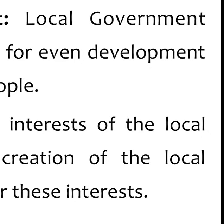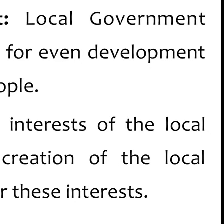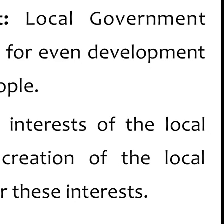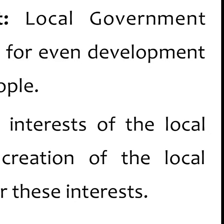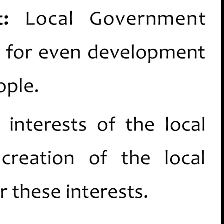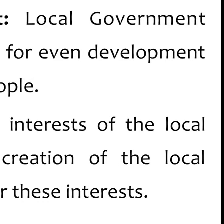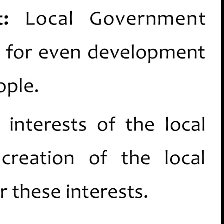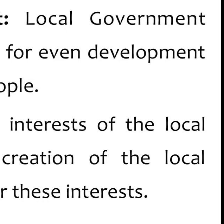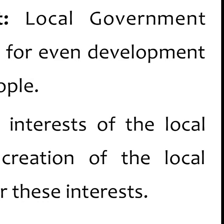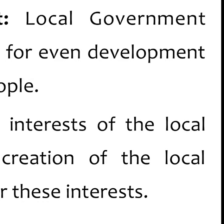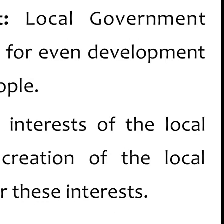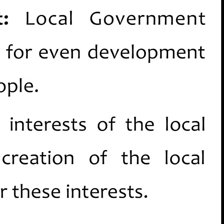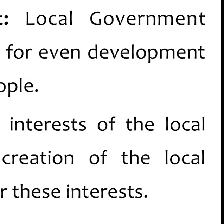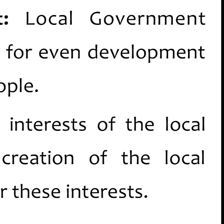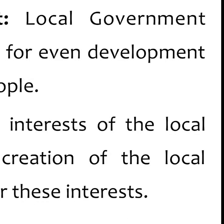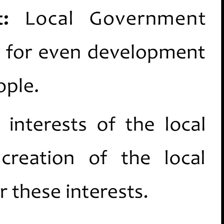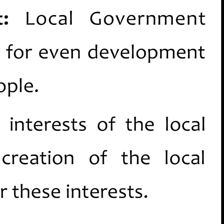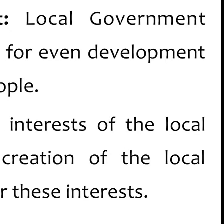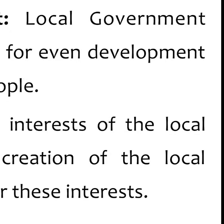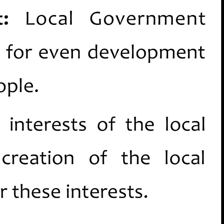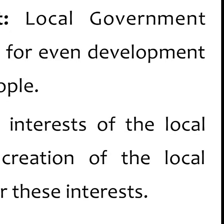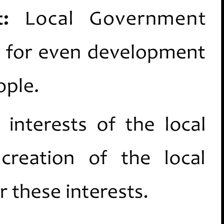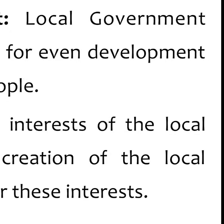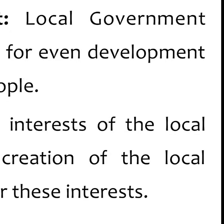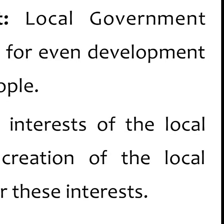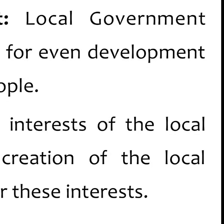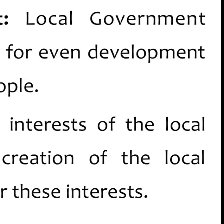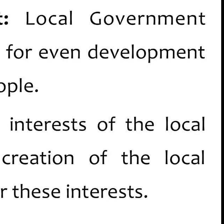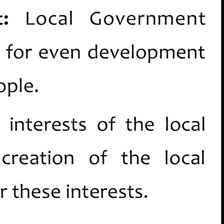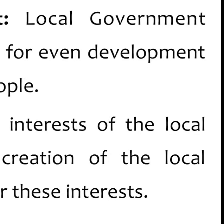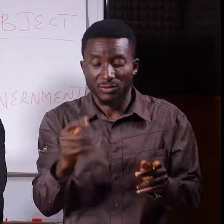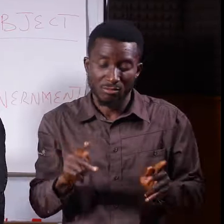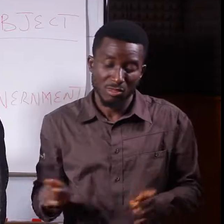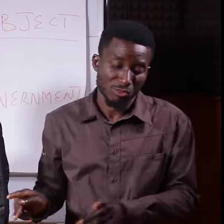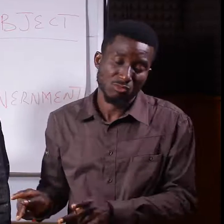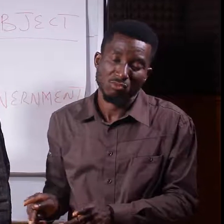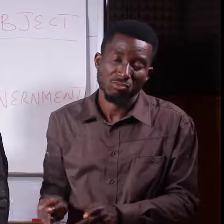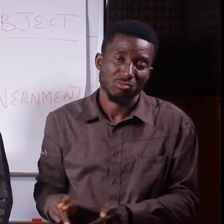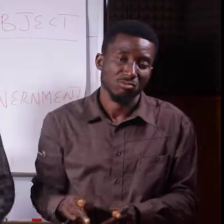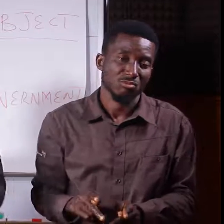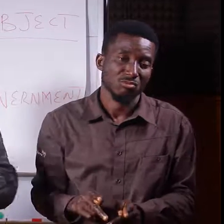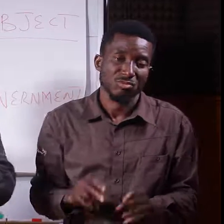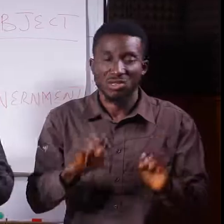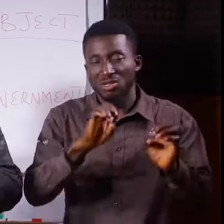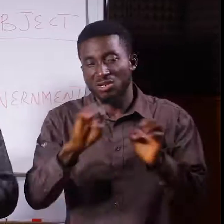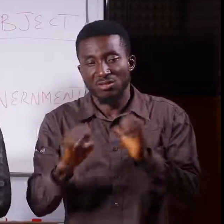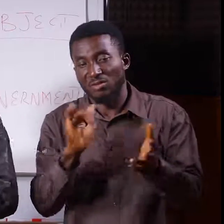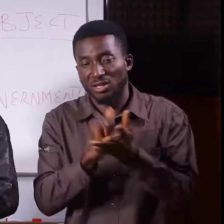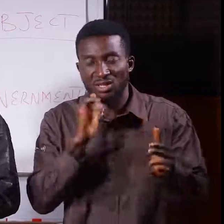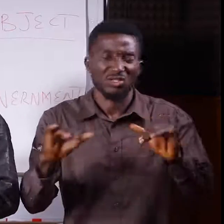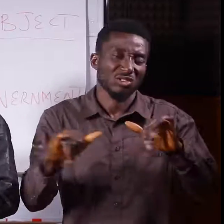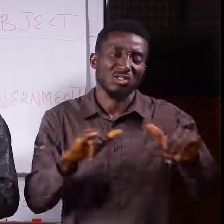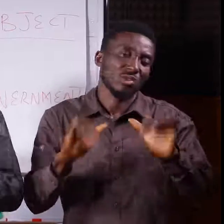the avenue for even development of all parts of the people. Even, that is equal